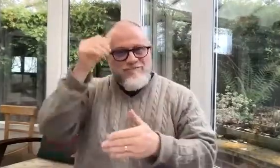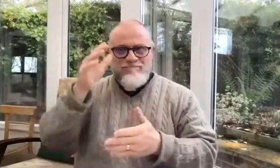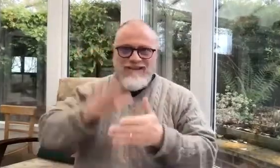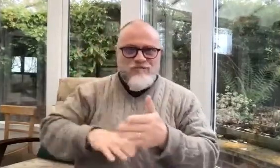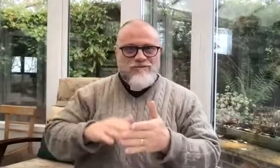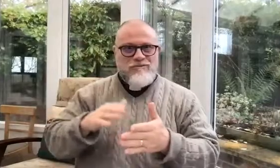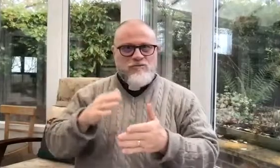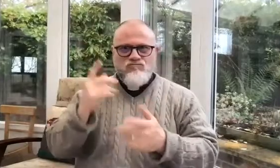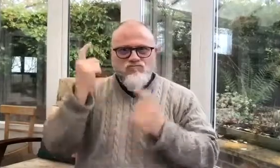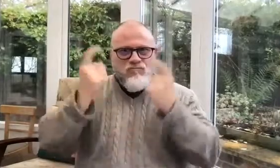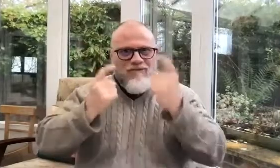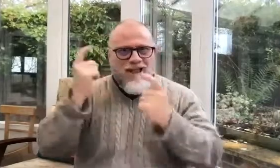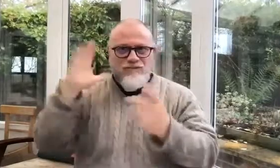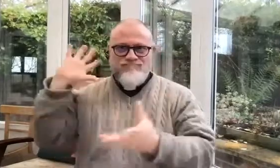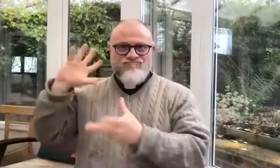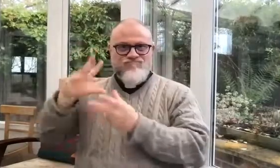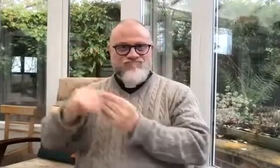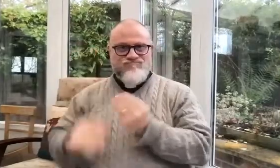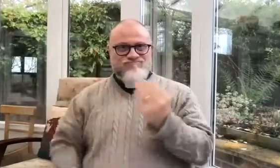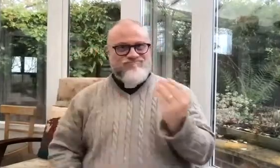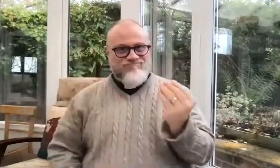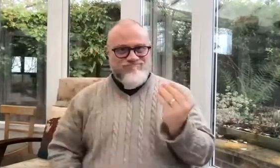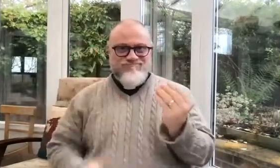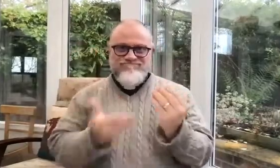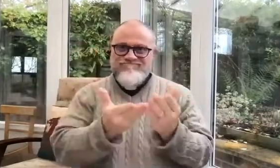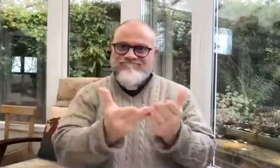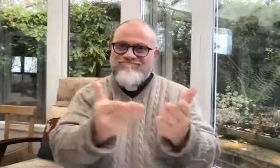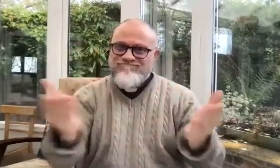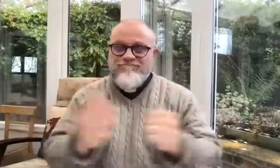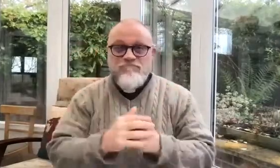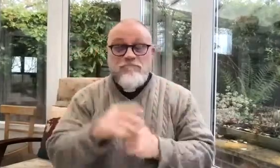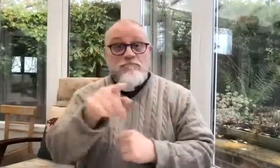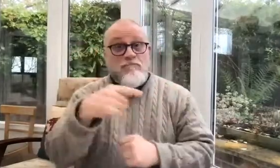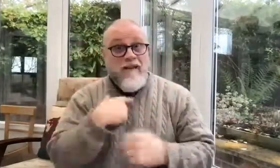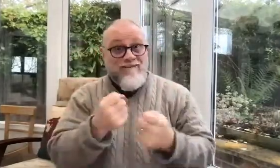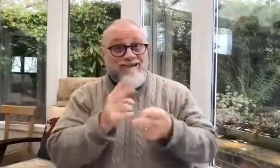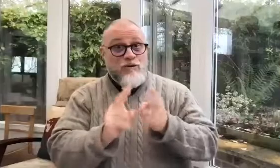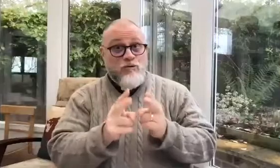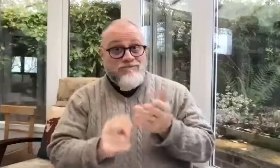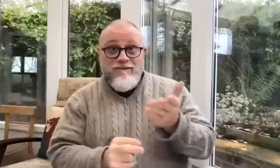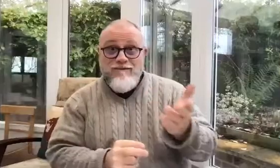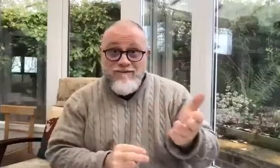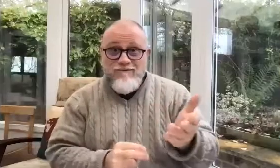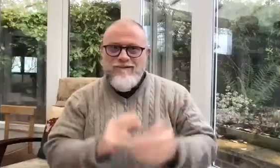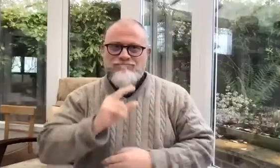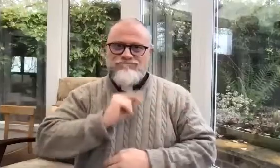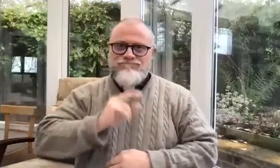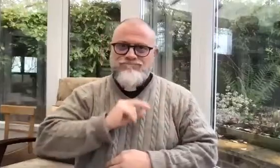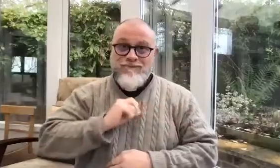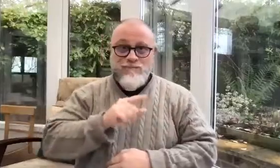I want to give you some feedback on my experience and my reflection of what's been happening recently. I have an